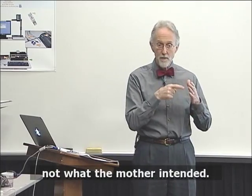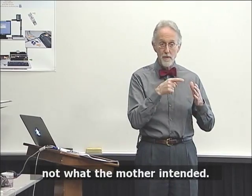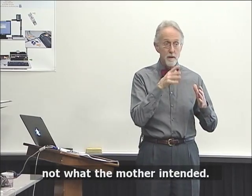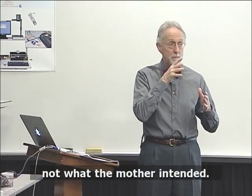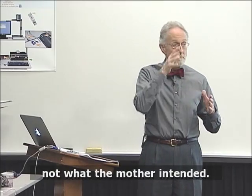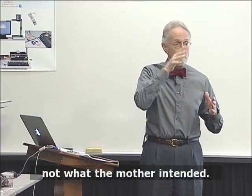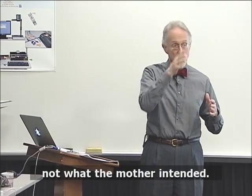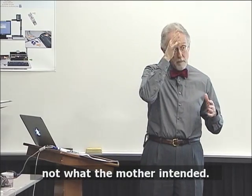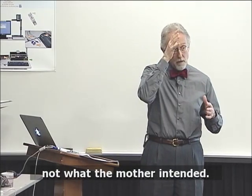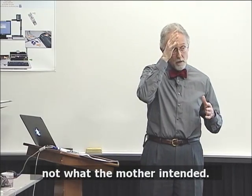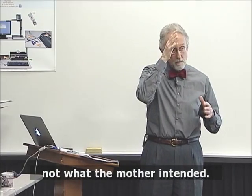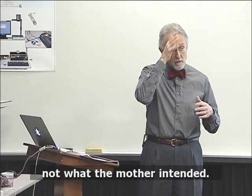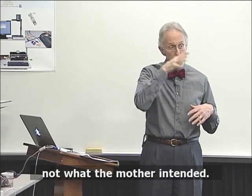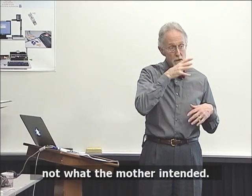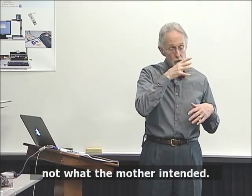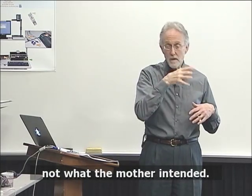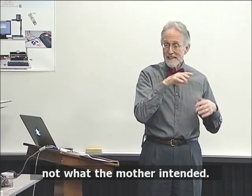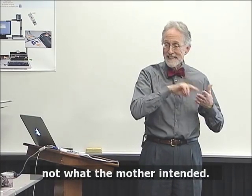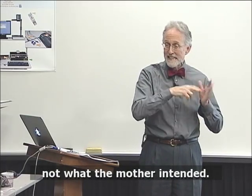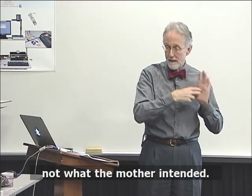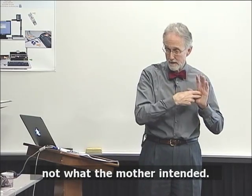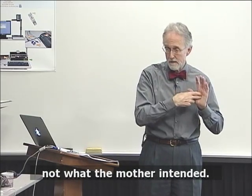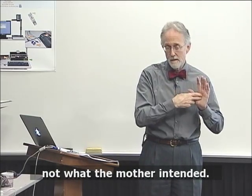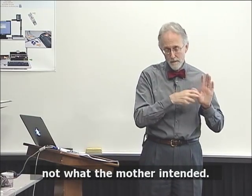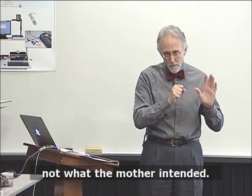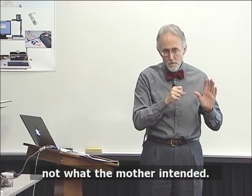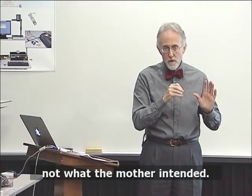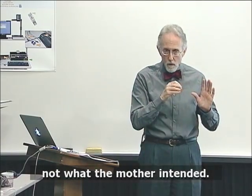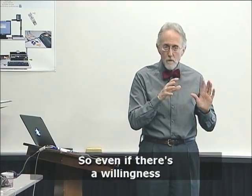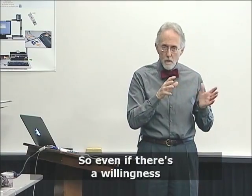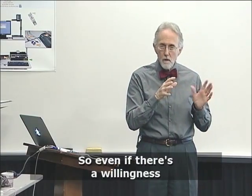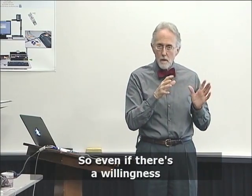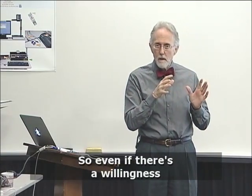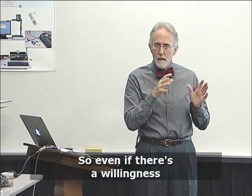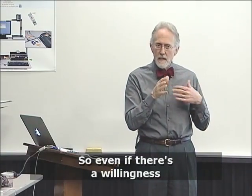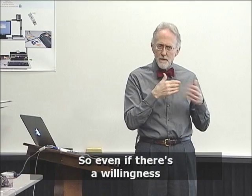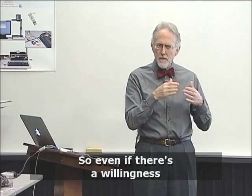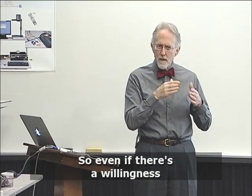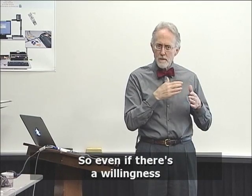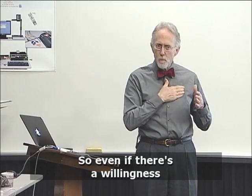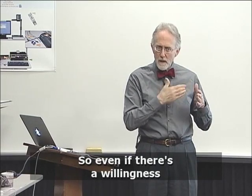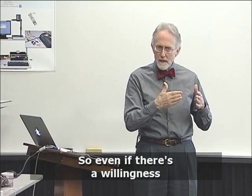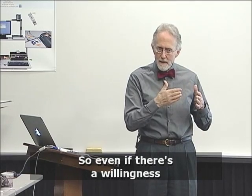the mother intended. So even if there's a willingness,